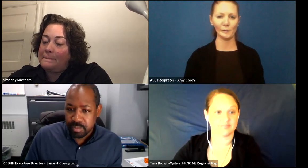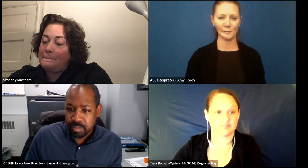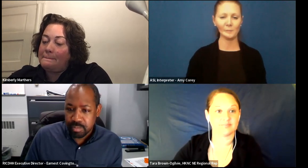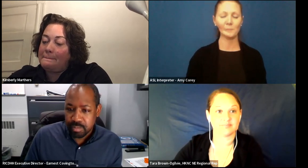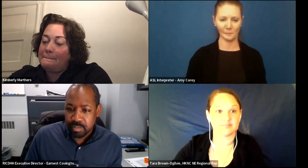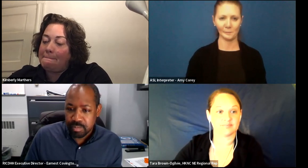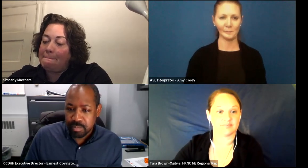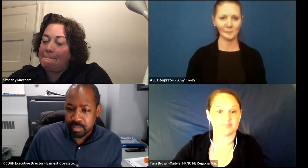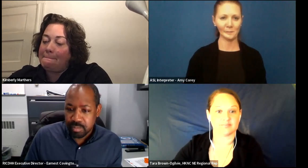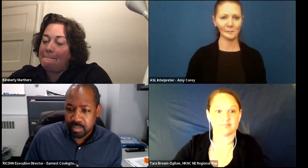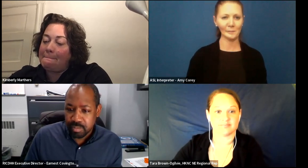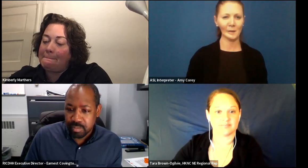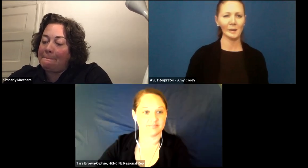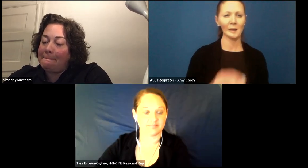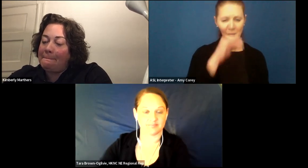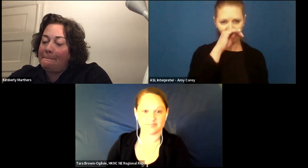her.